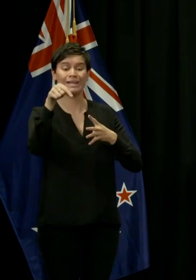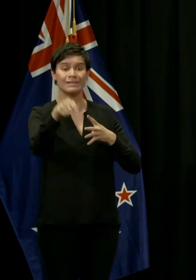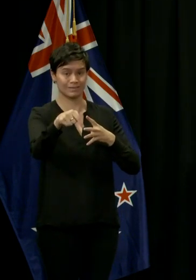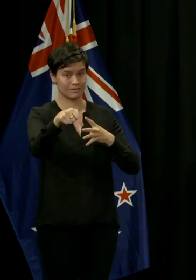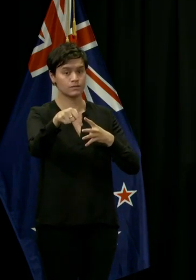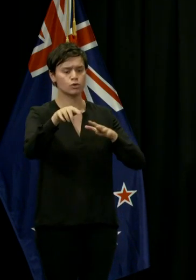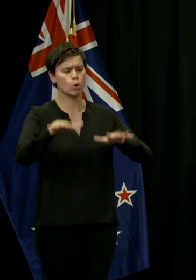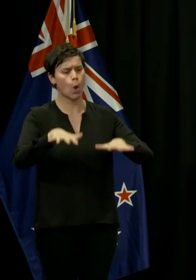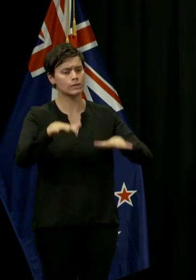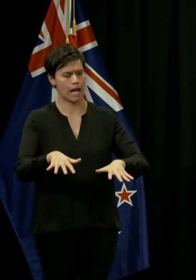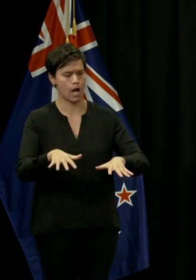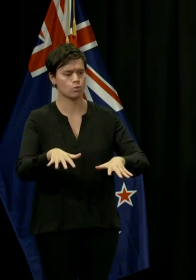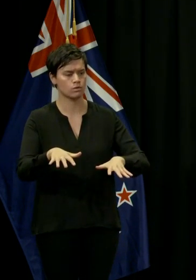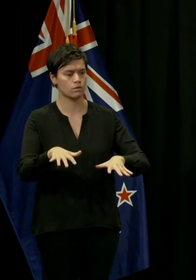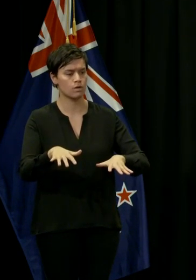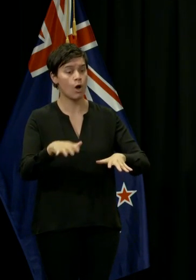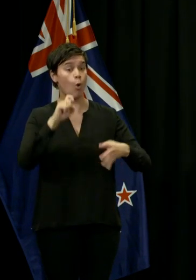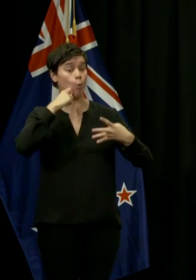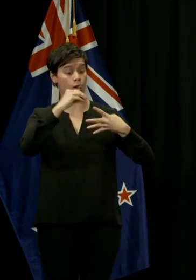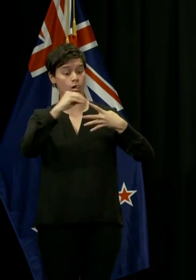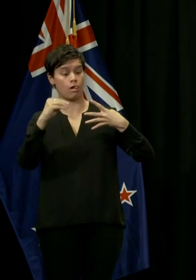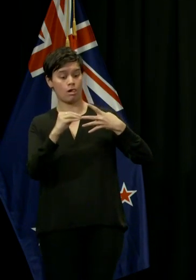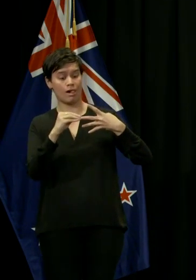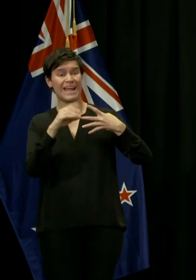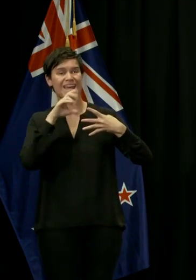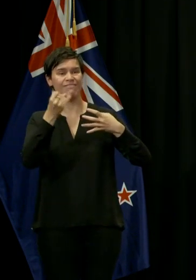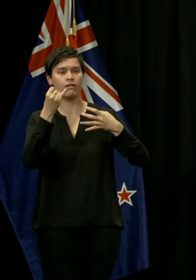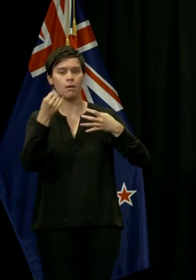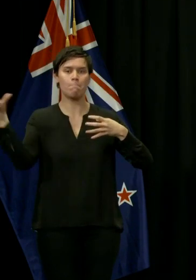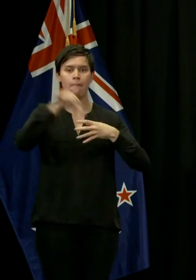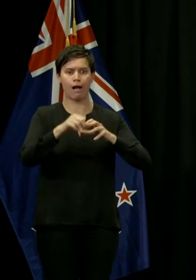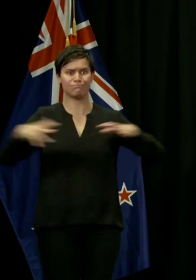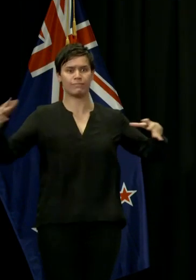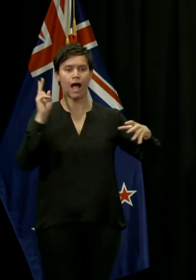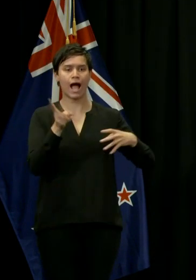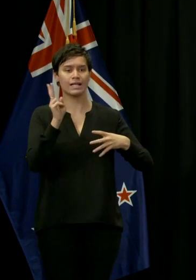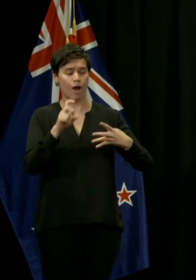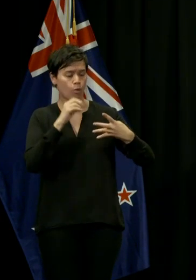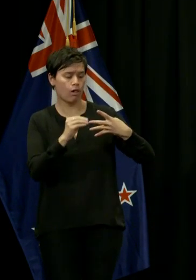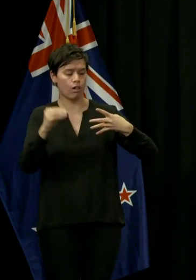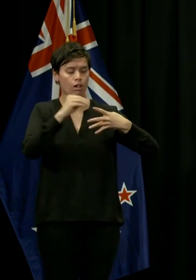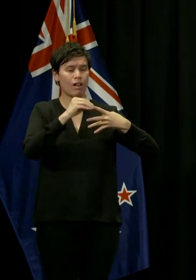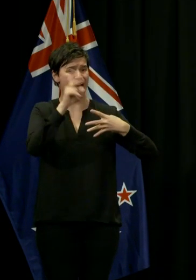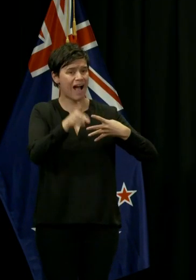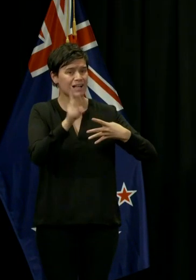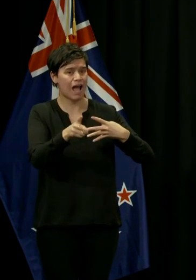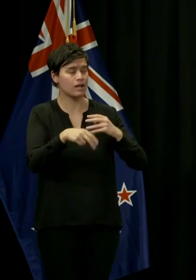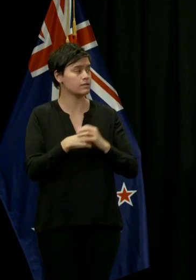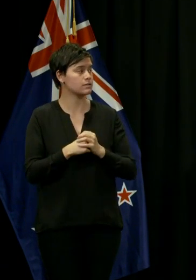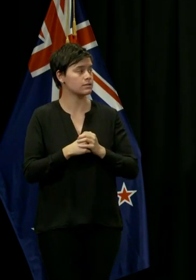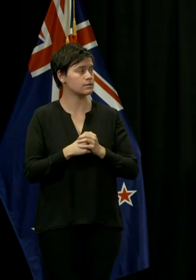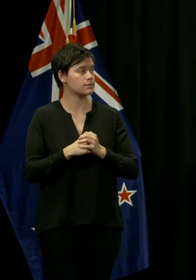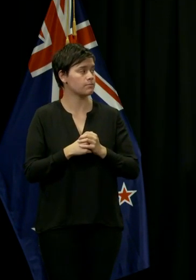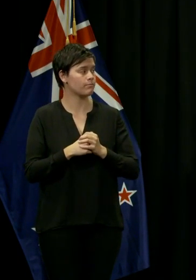up again, would you put this lockdown in place again? You recall that when I set out the alert level system, that is a